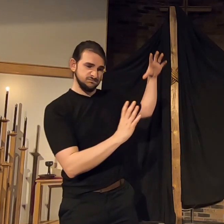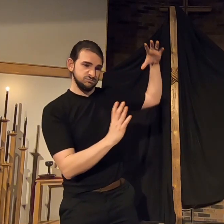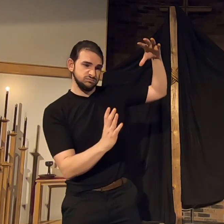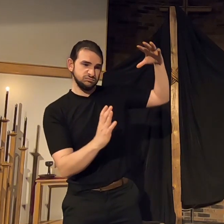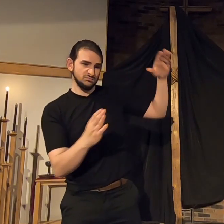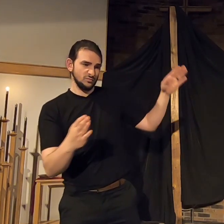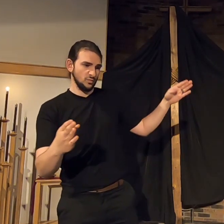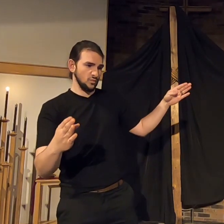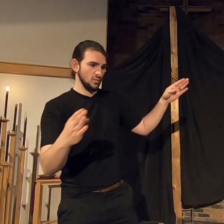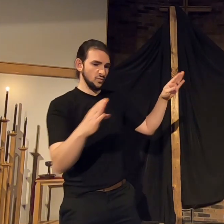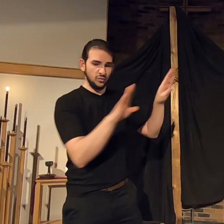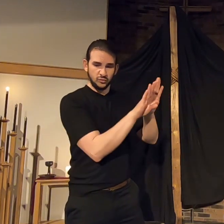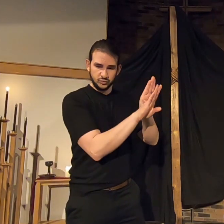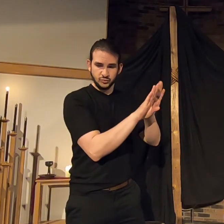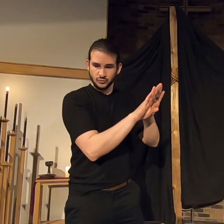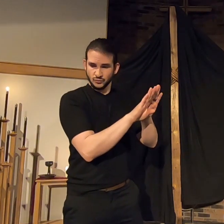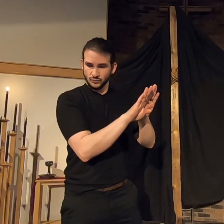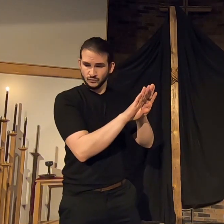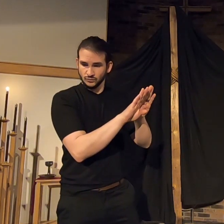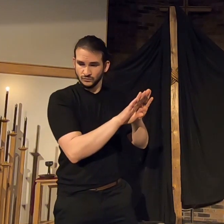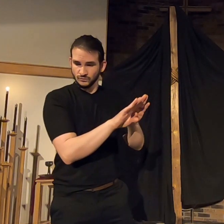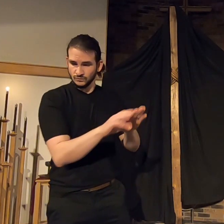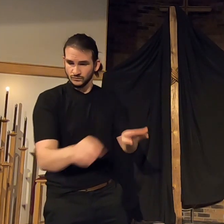the entrance to the tomb.